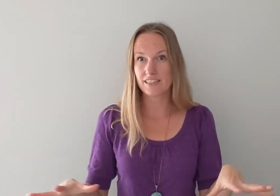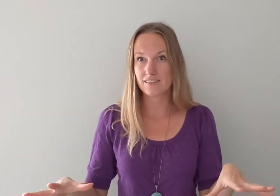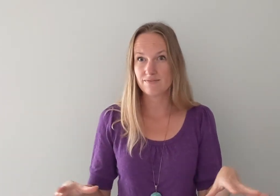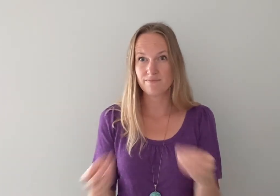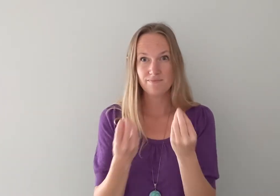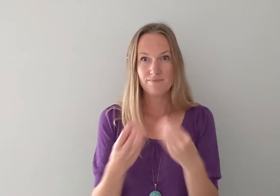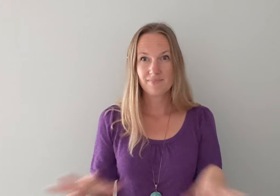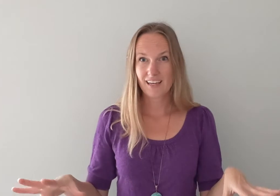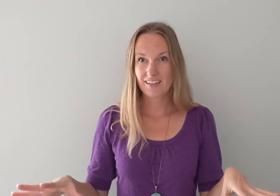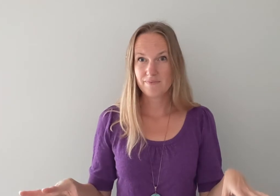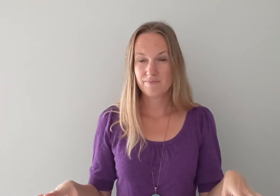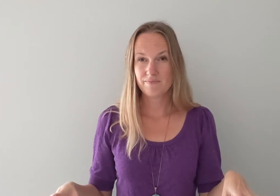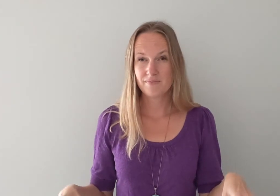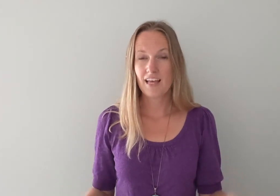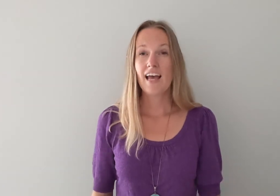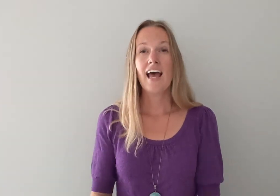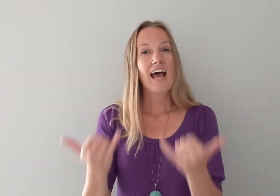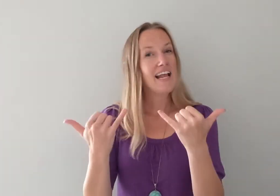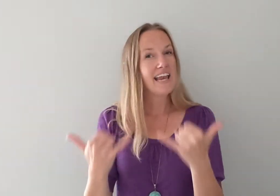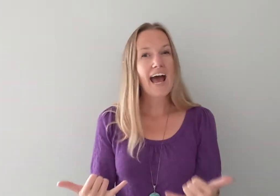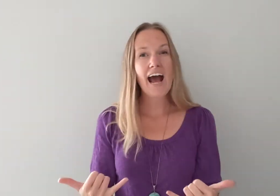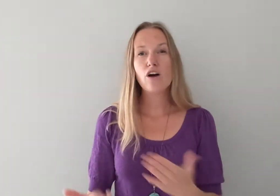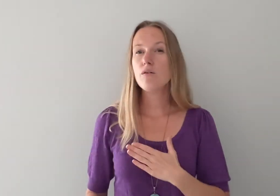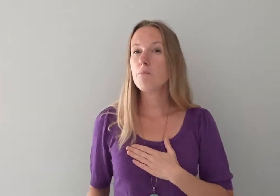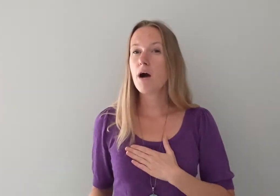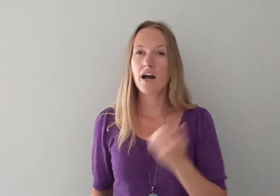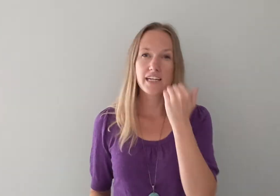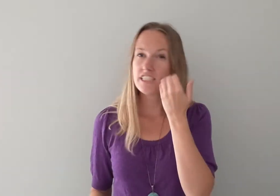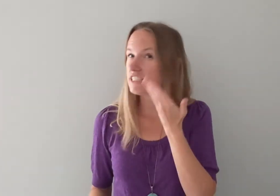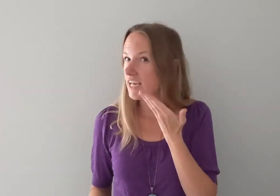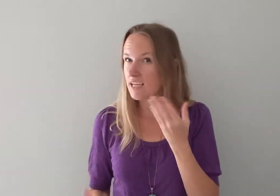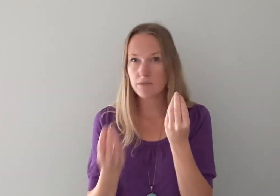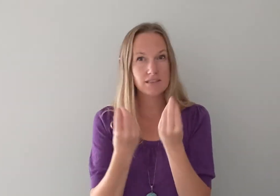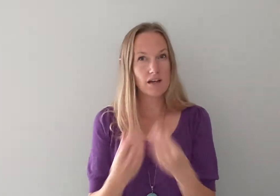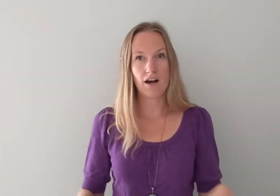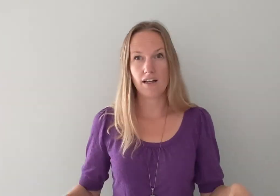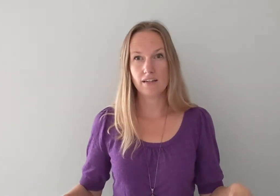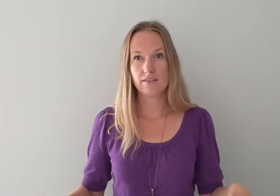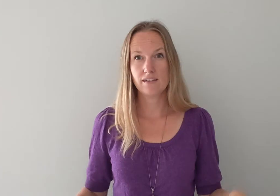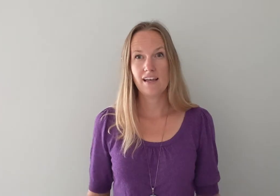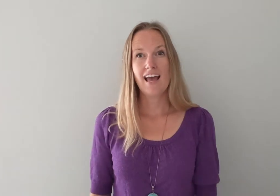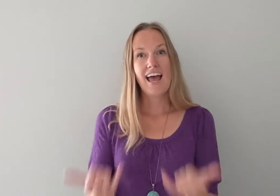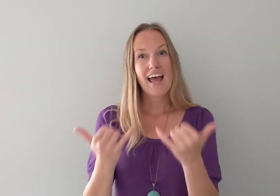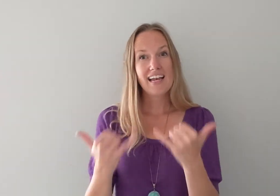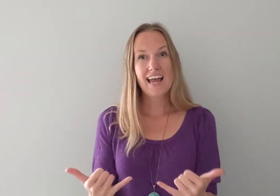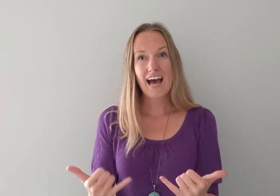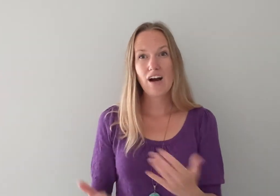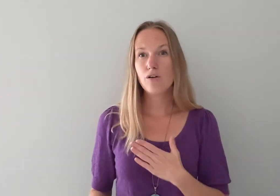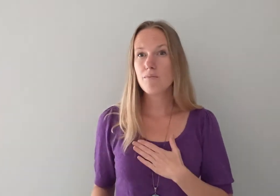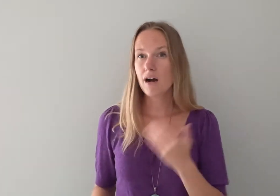it. Okay? And now my shame is gone. And now